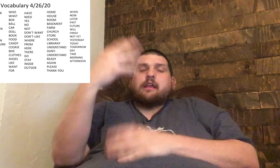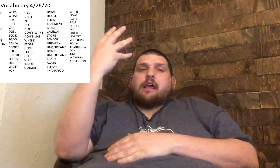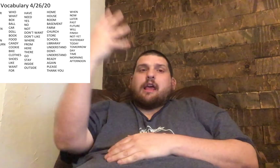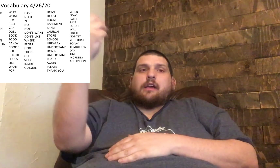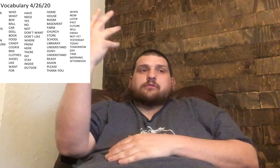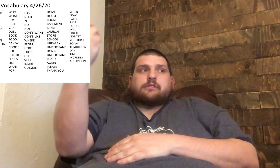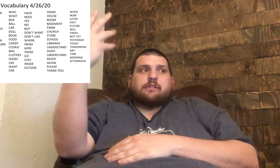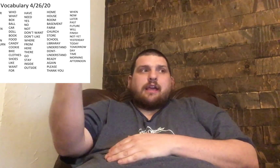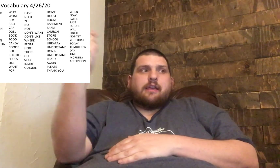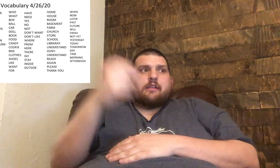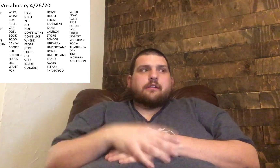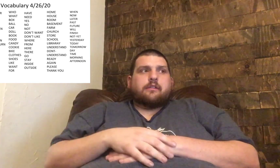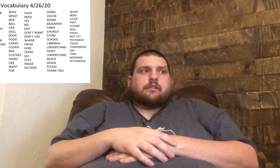inside, outside,